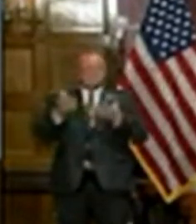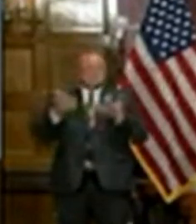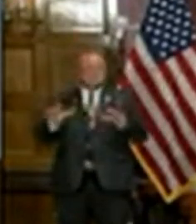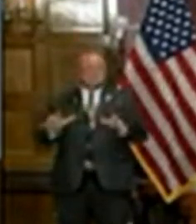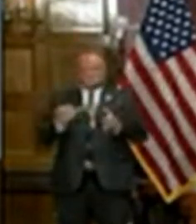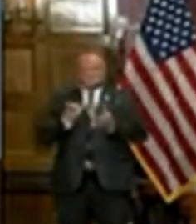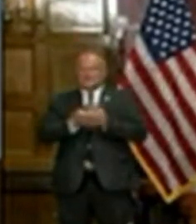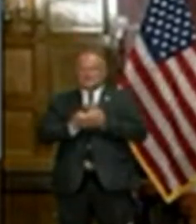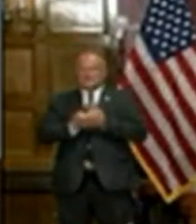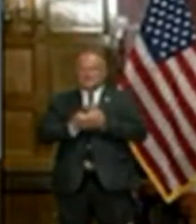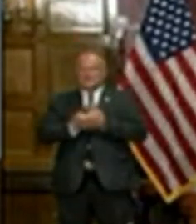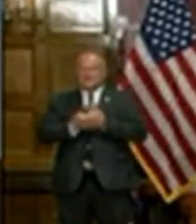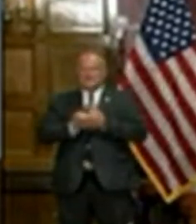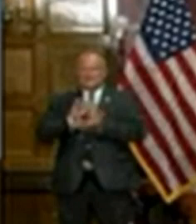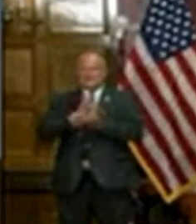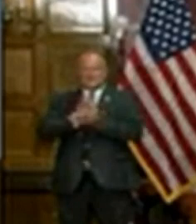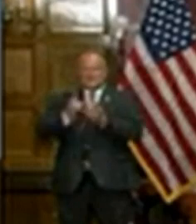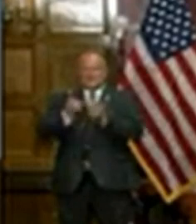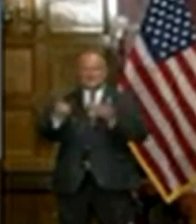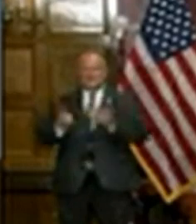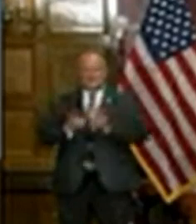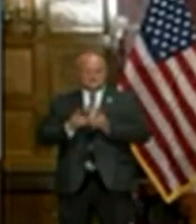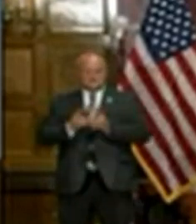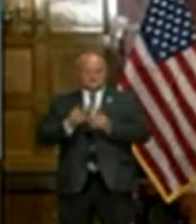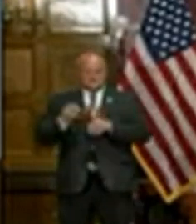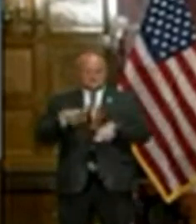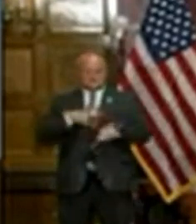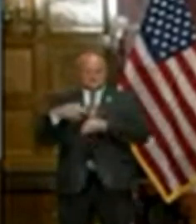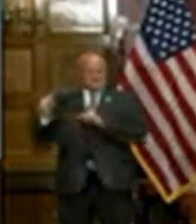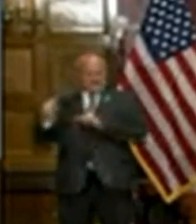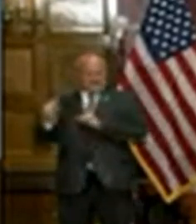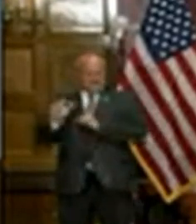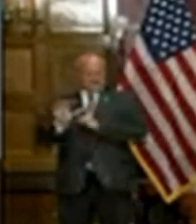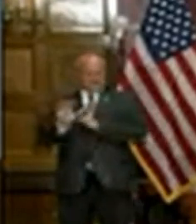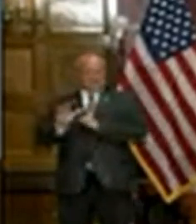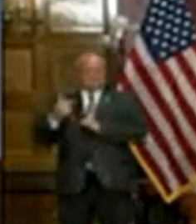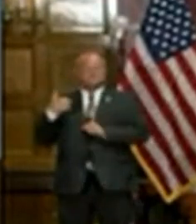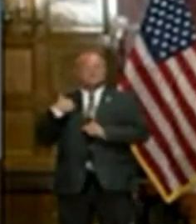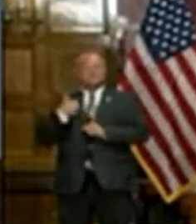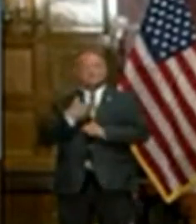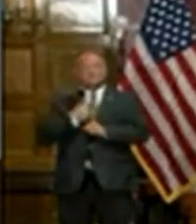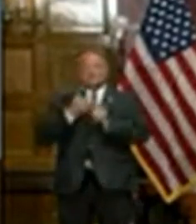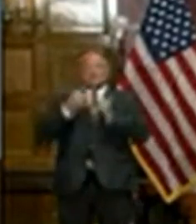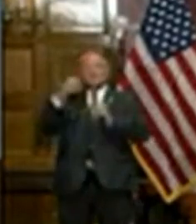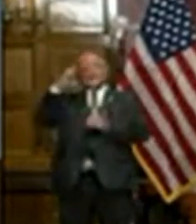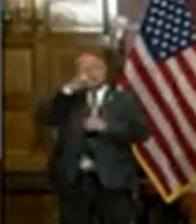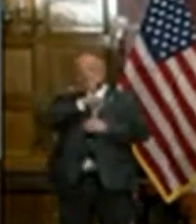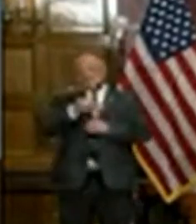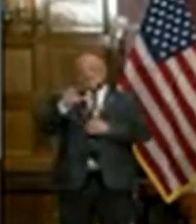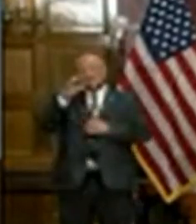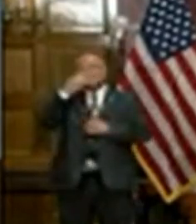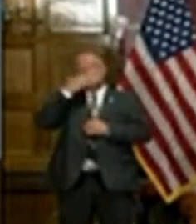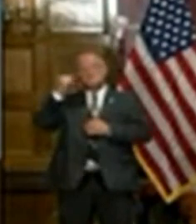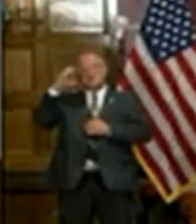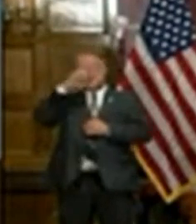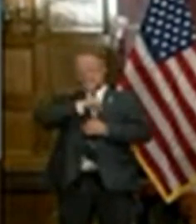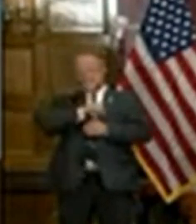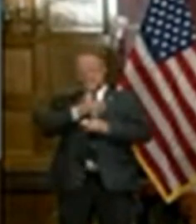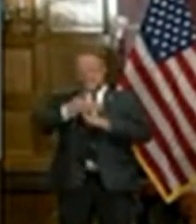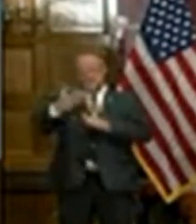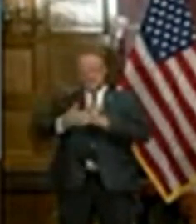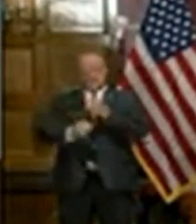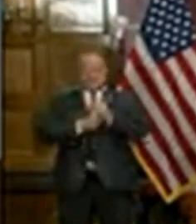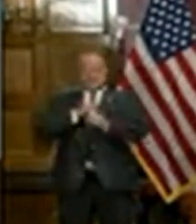that to come out of their ordinary leave or their pocket. And so we estimate that the best guess through the end of the